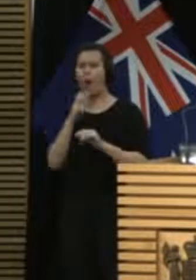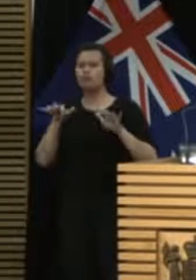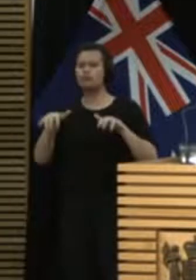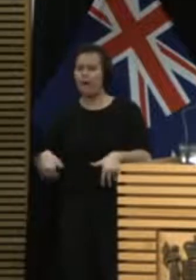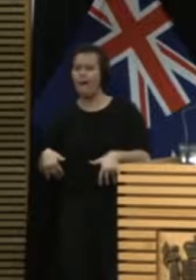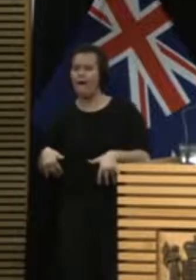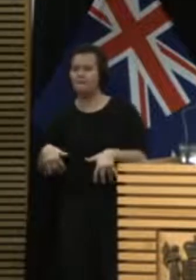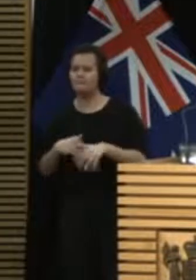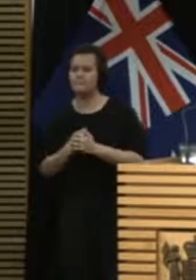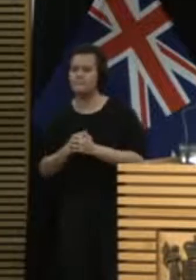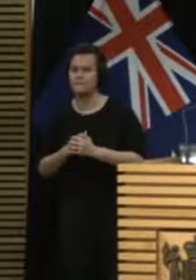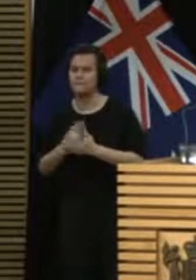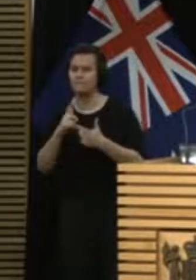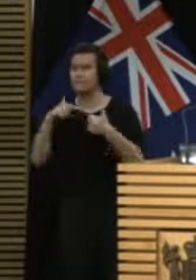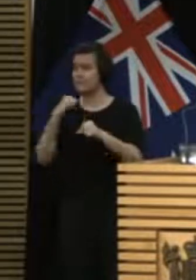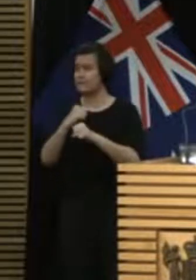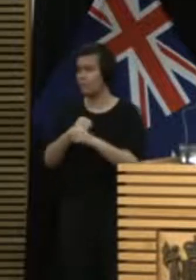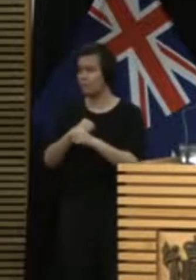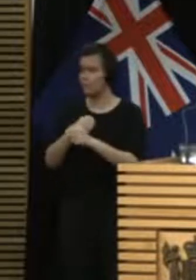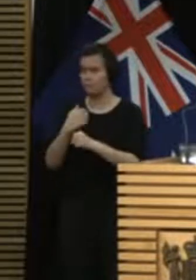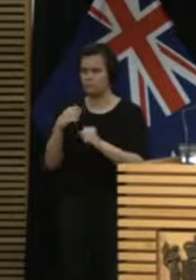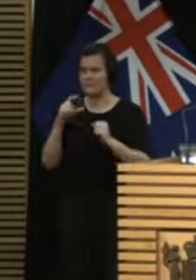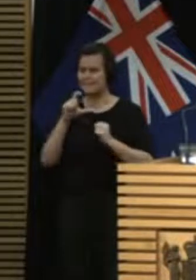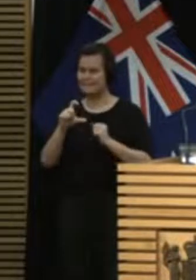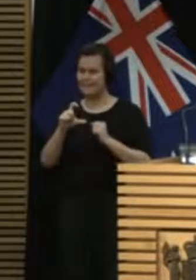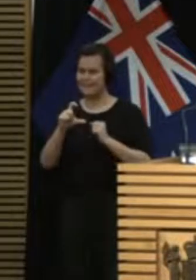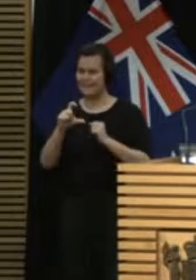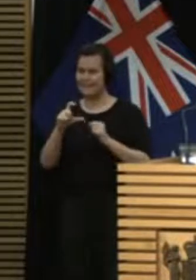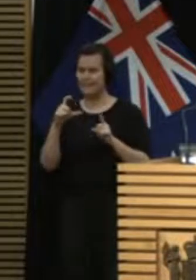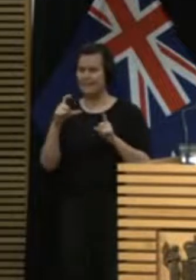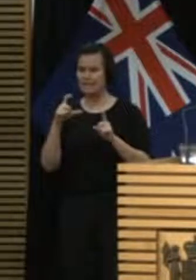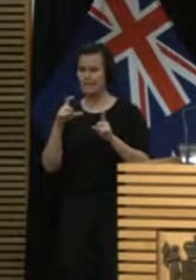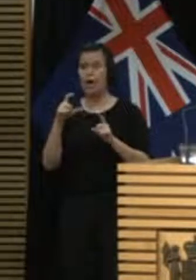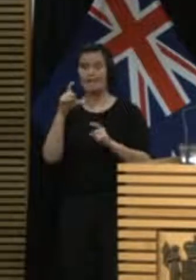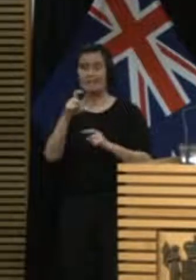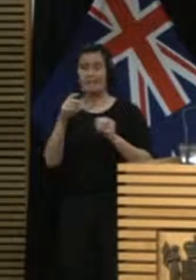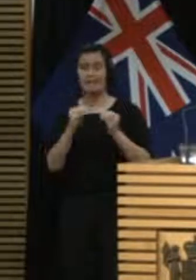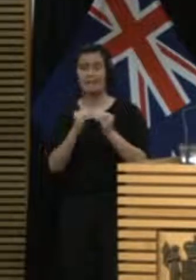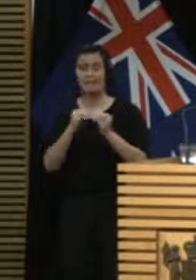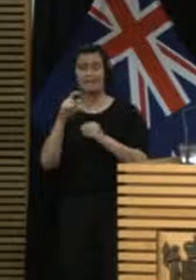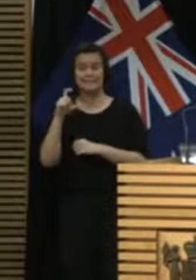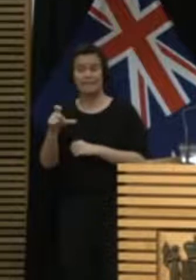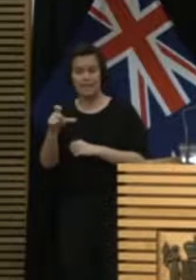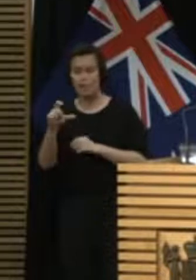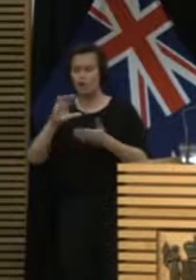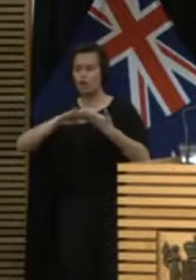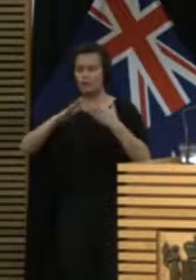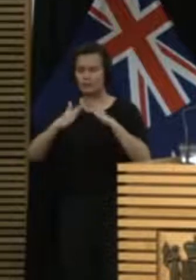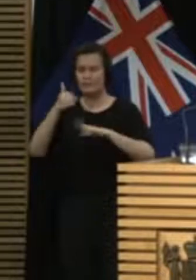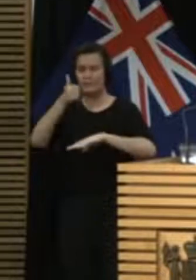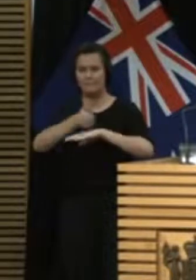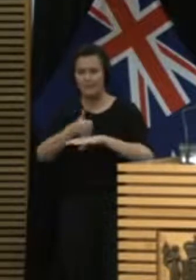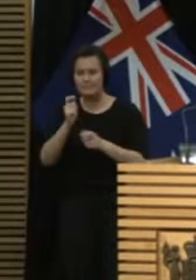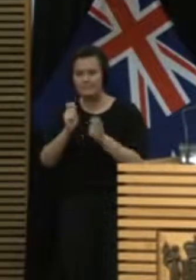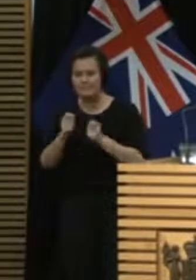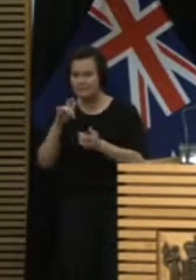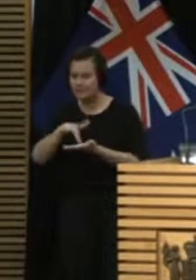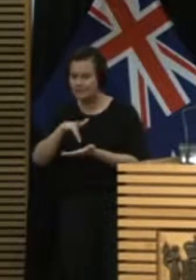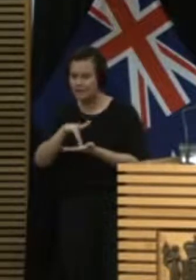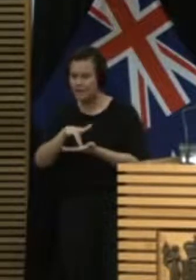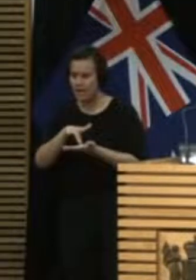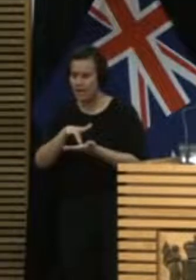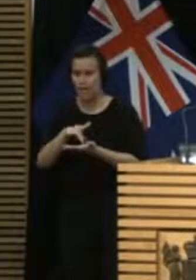level, and the additional public health measures that should be in place right across the framework. Specific Māori vaccine